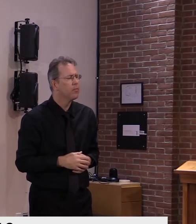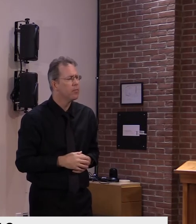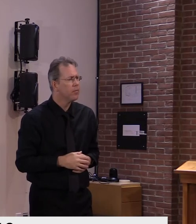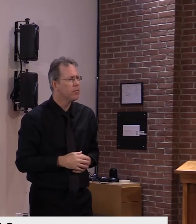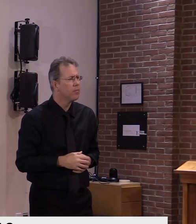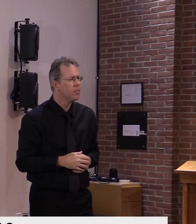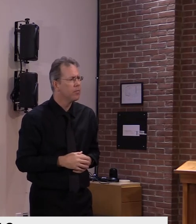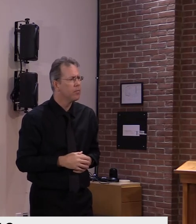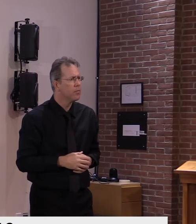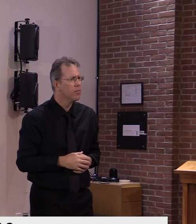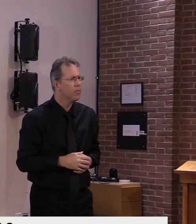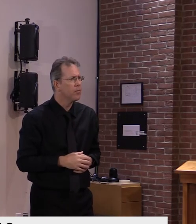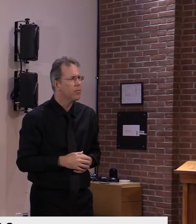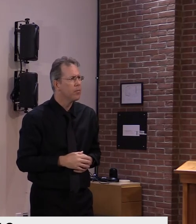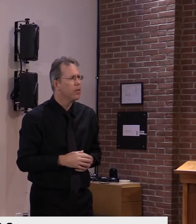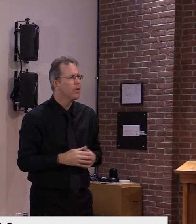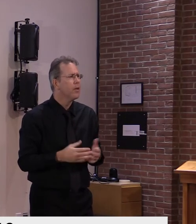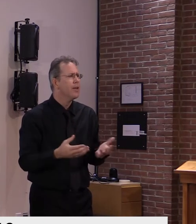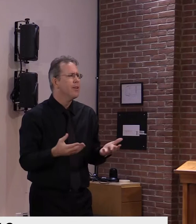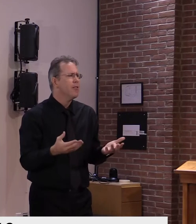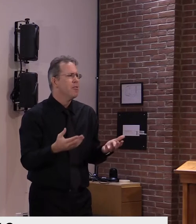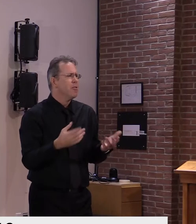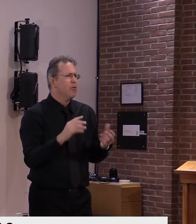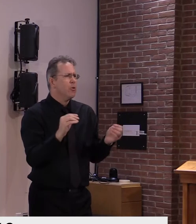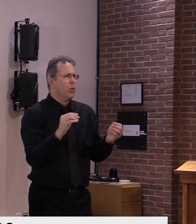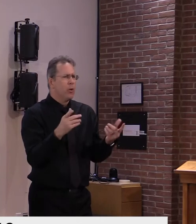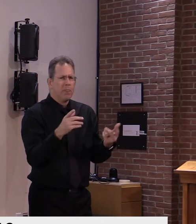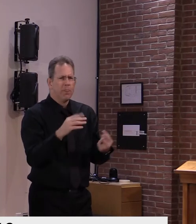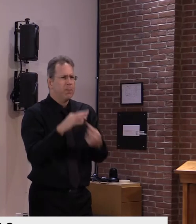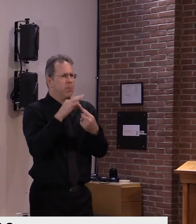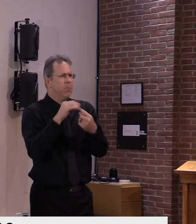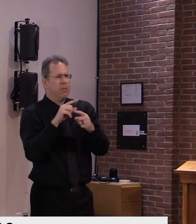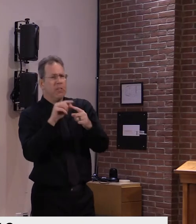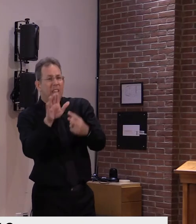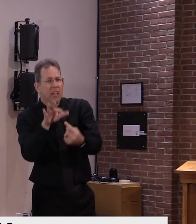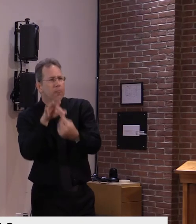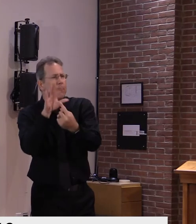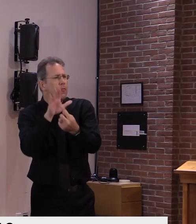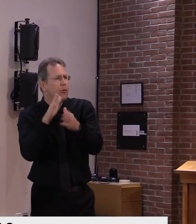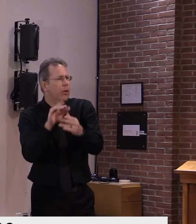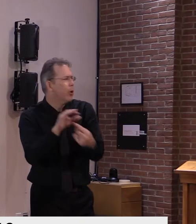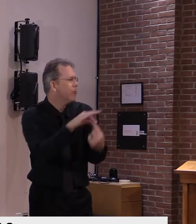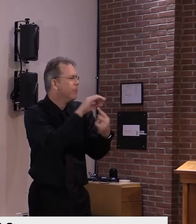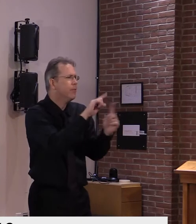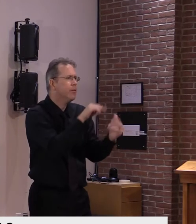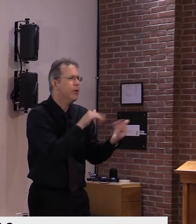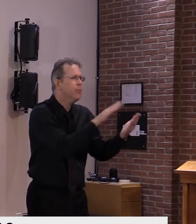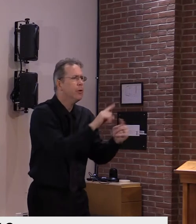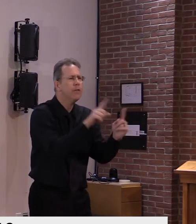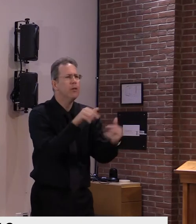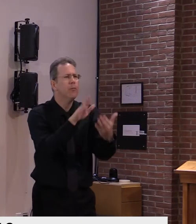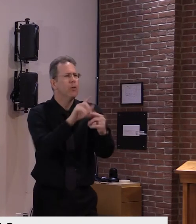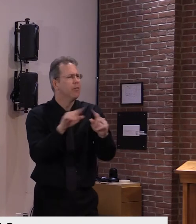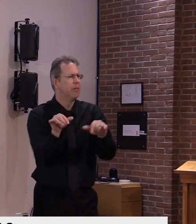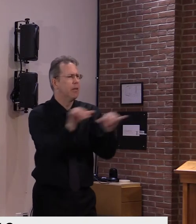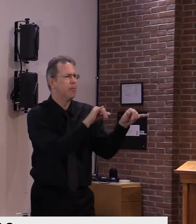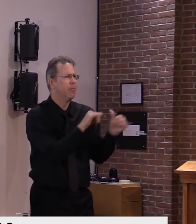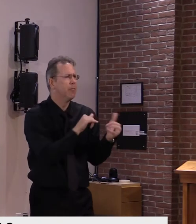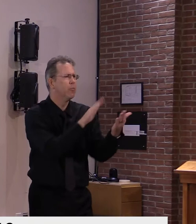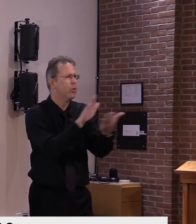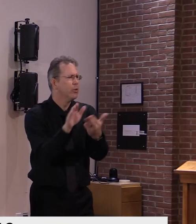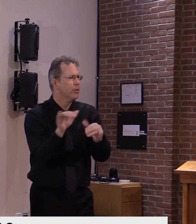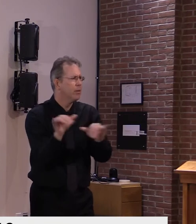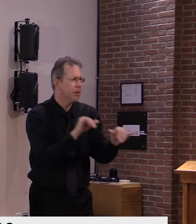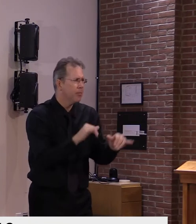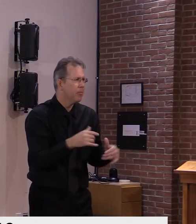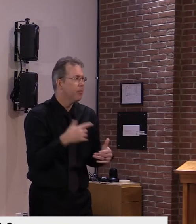find out they do, and we do the same thing. So it's an automatic when there's a situation in a school that we pursue